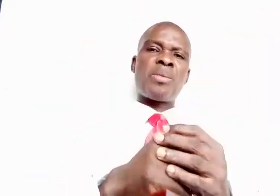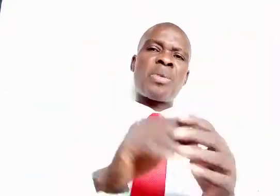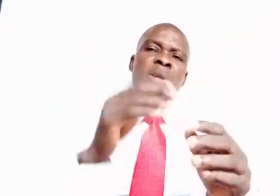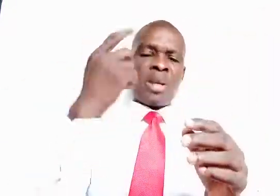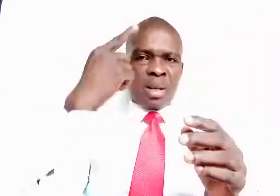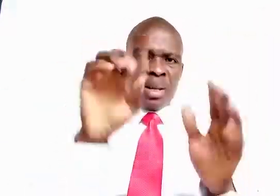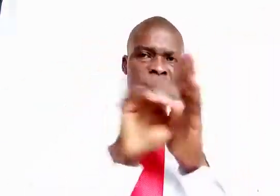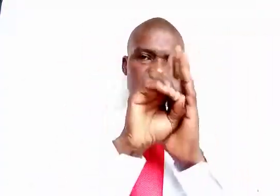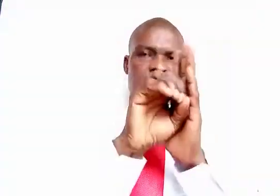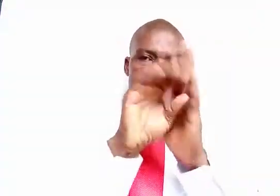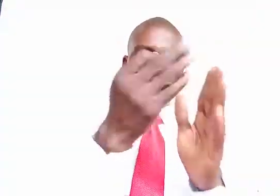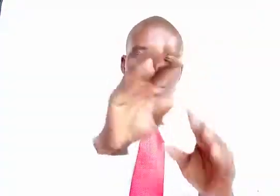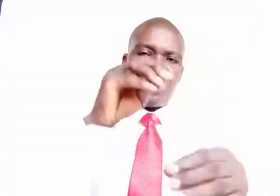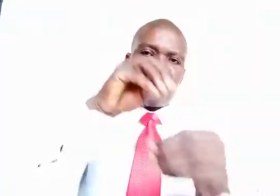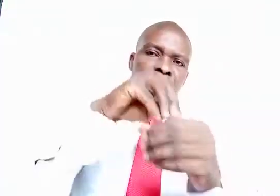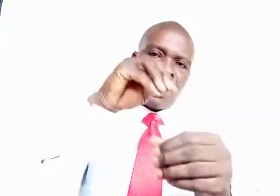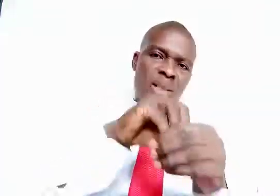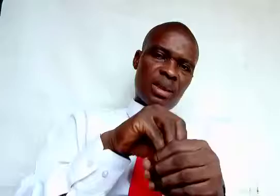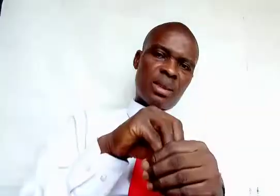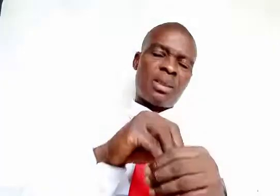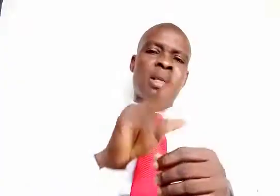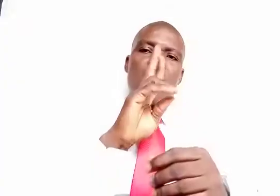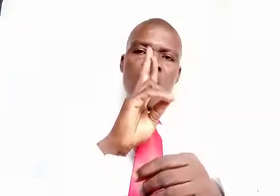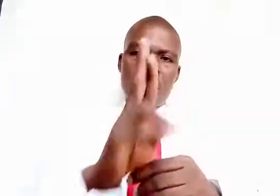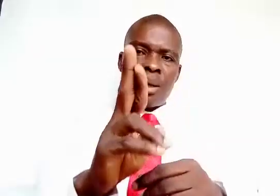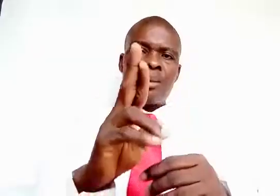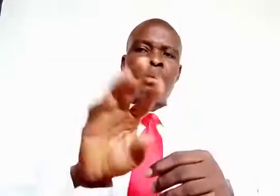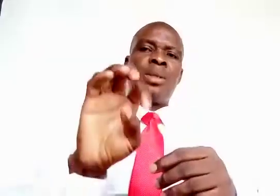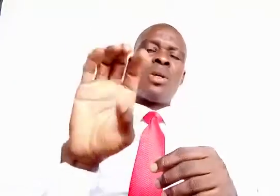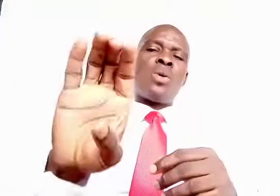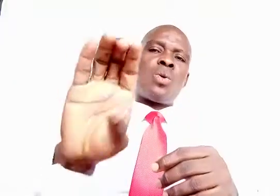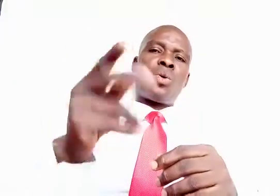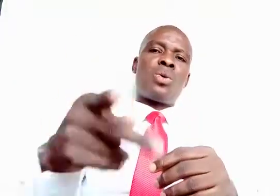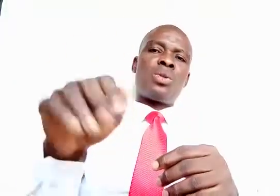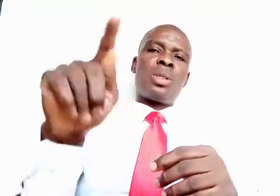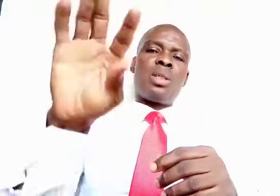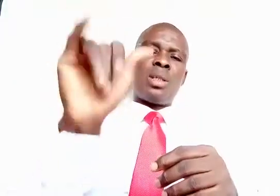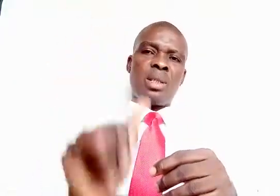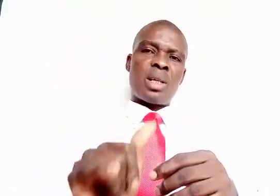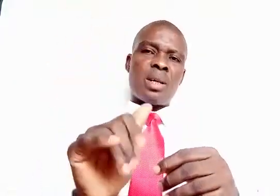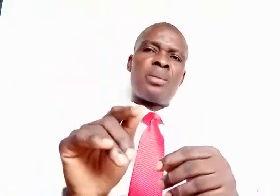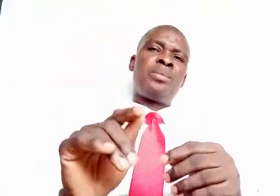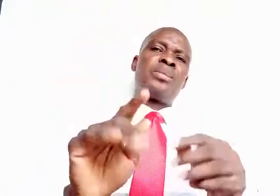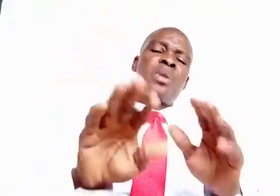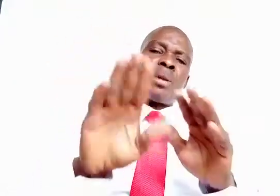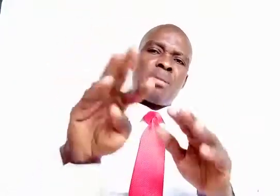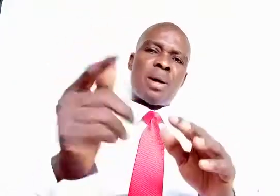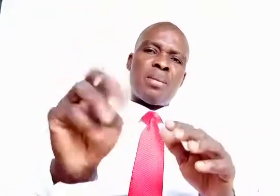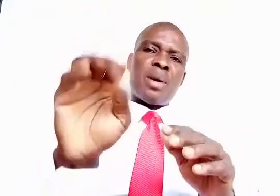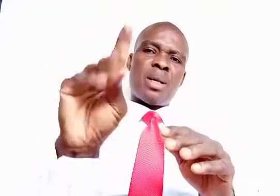of plants are hibiscus plant, crotalaria plant, pride of Barbados, pawpaw